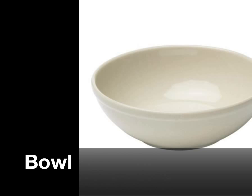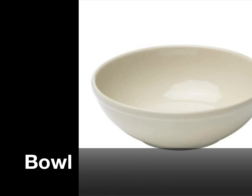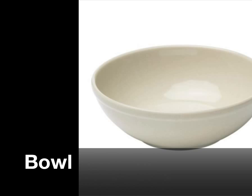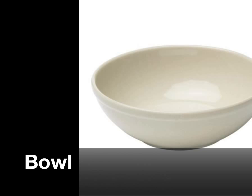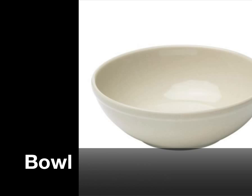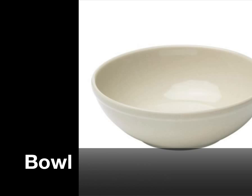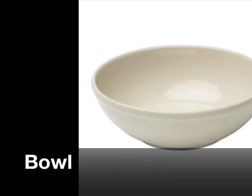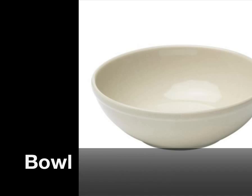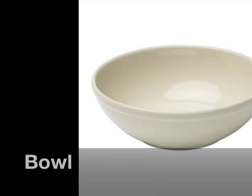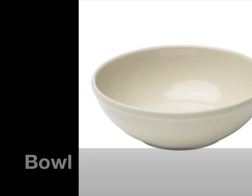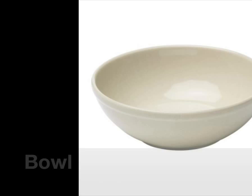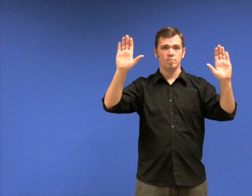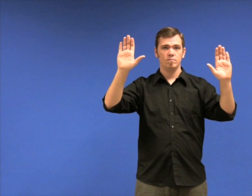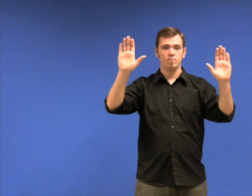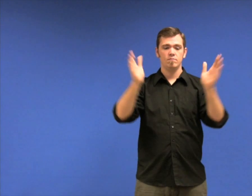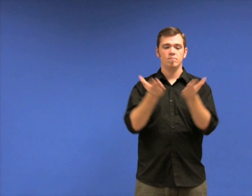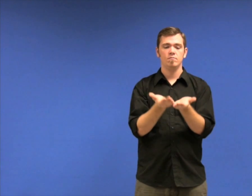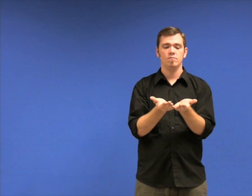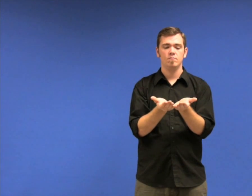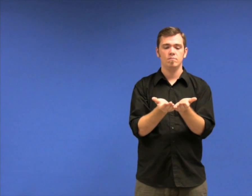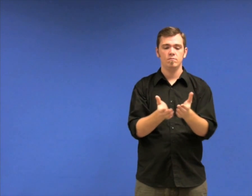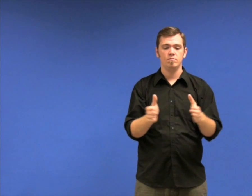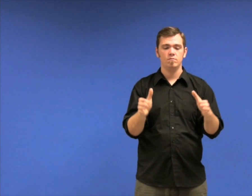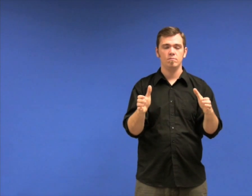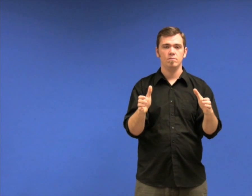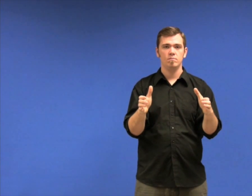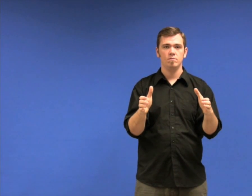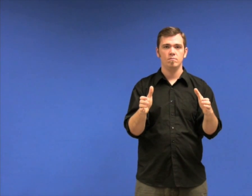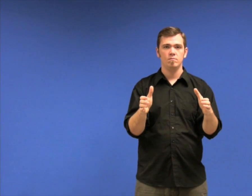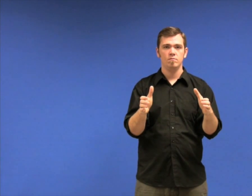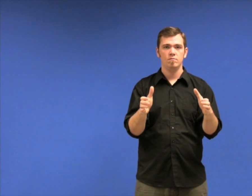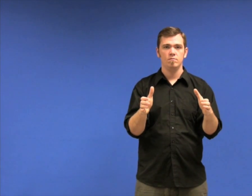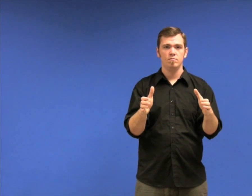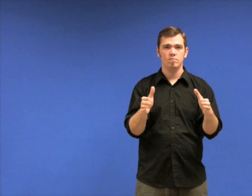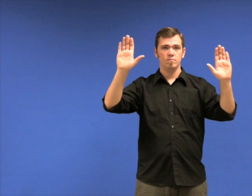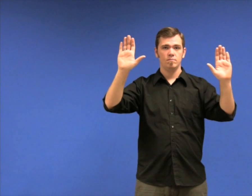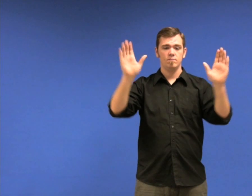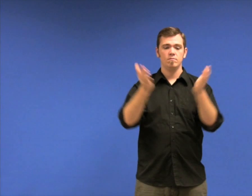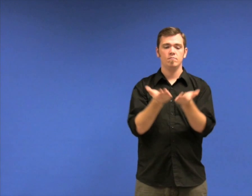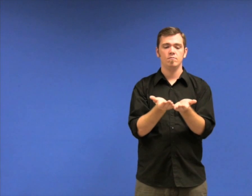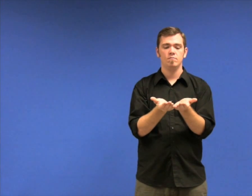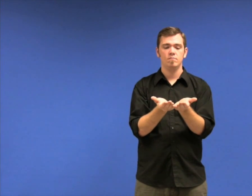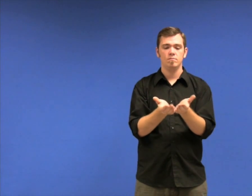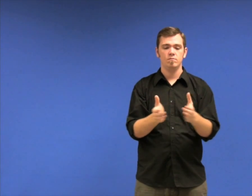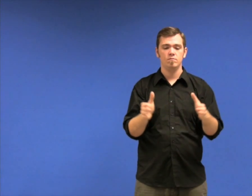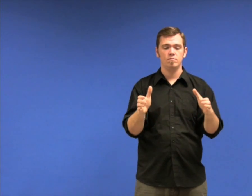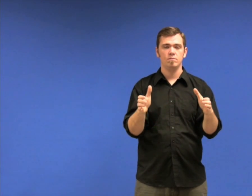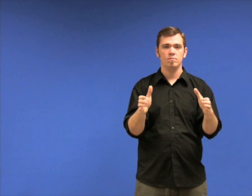on the size. So if you're talking about a regular size bowl, it's bowl. If you wanted it bigger, you need to sign it a little bit bigger.